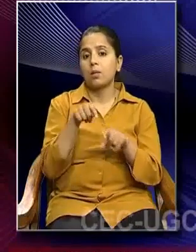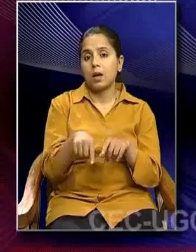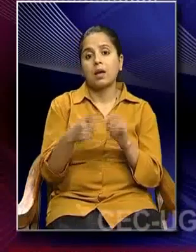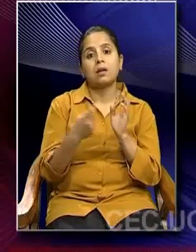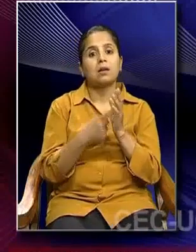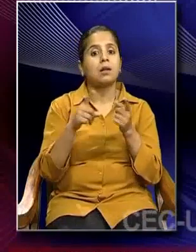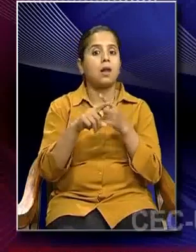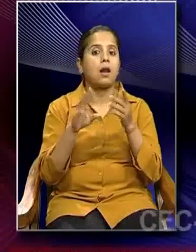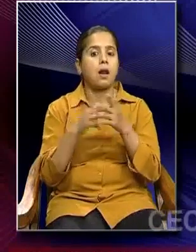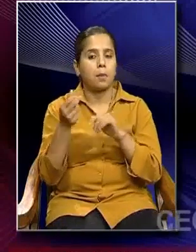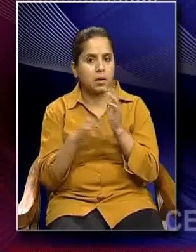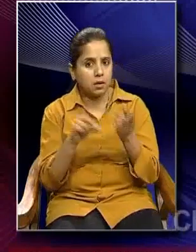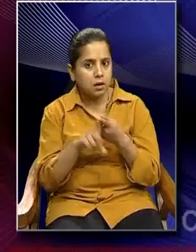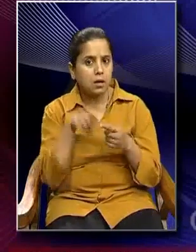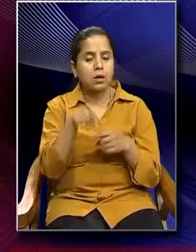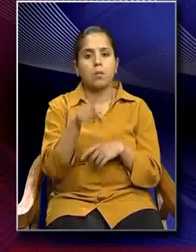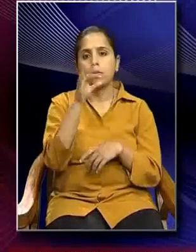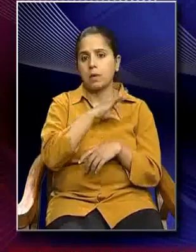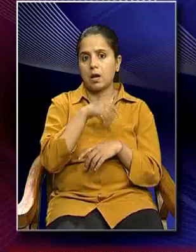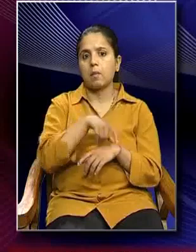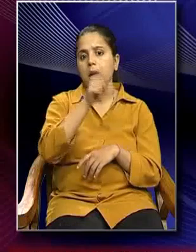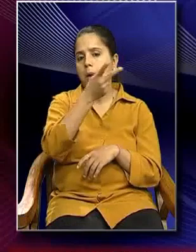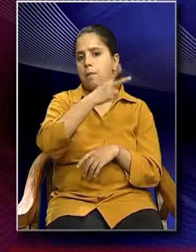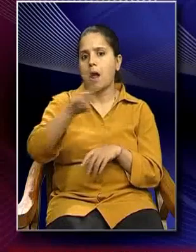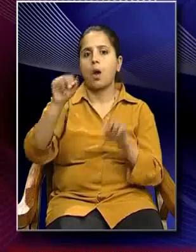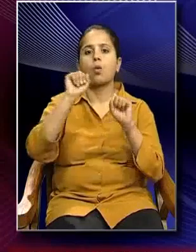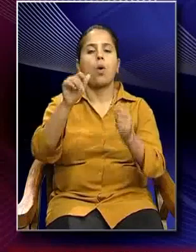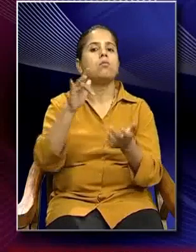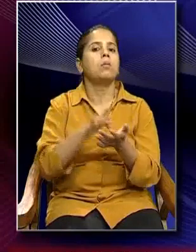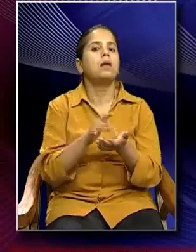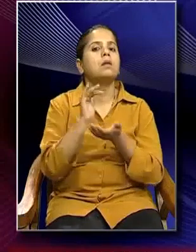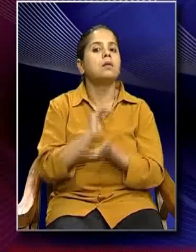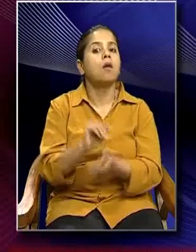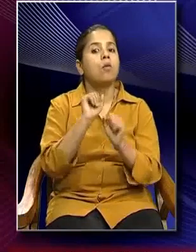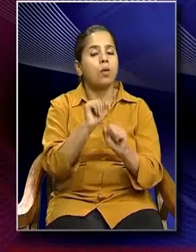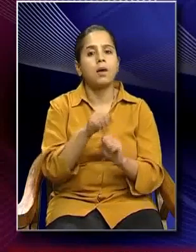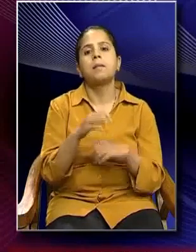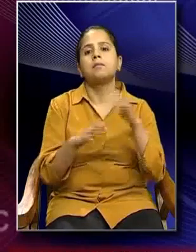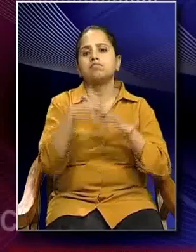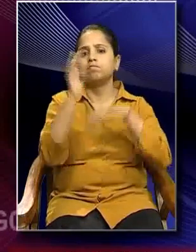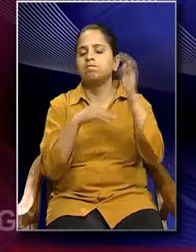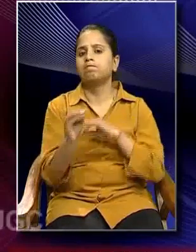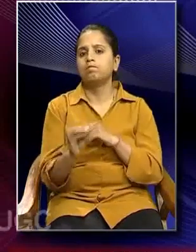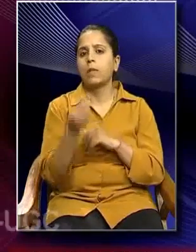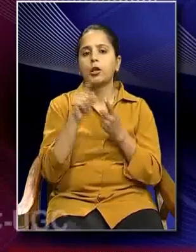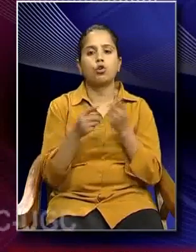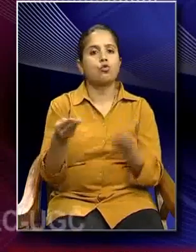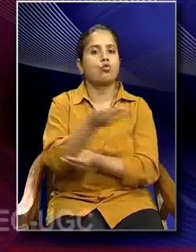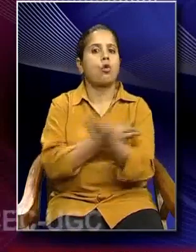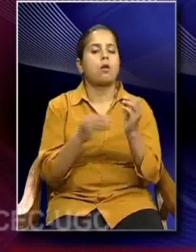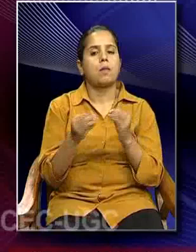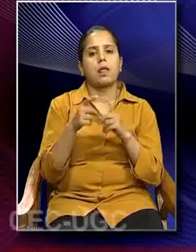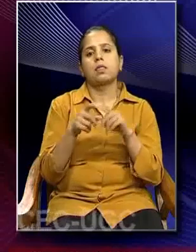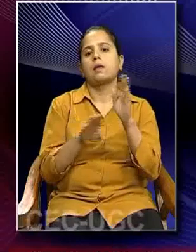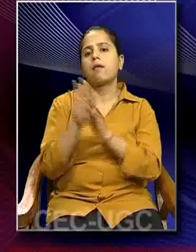and earning which these migrants are sending back to their native places, also helping to build back economy in these